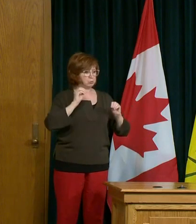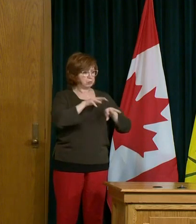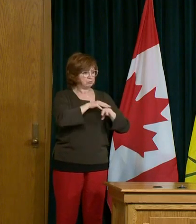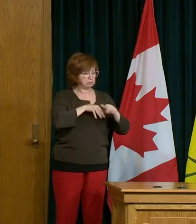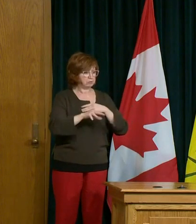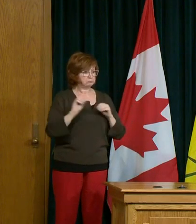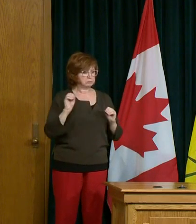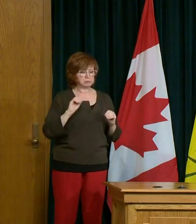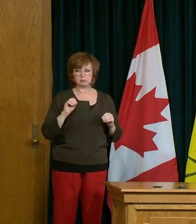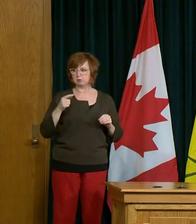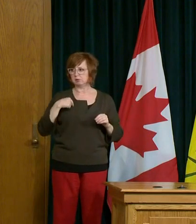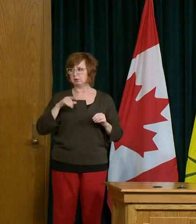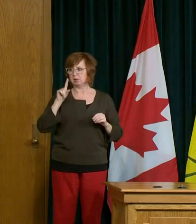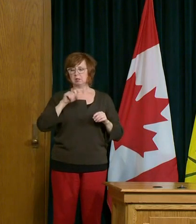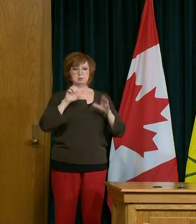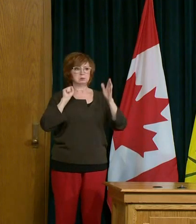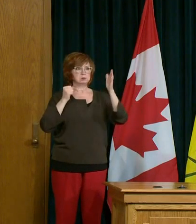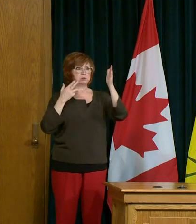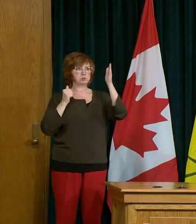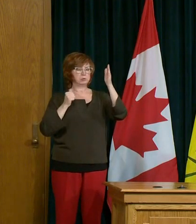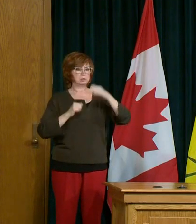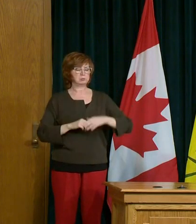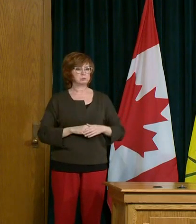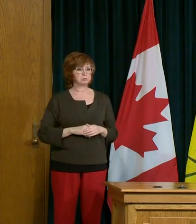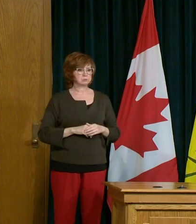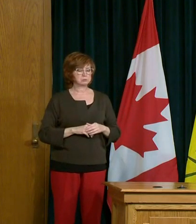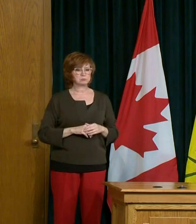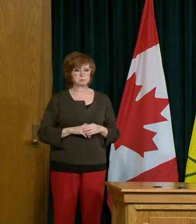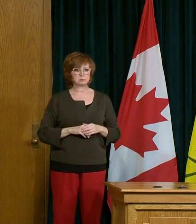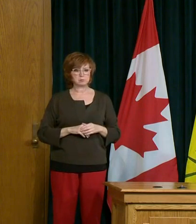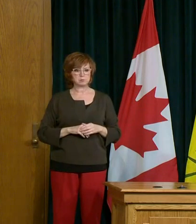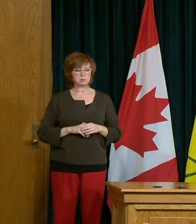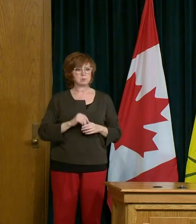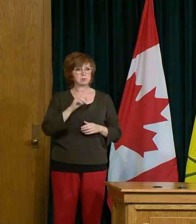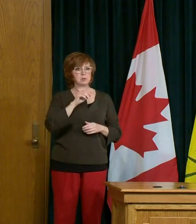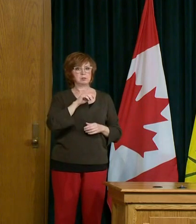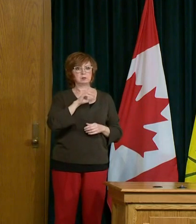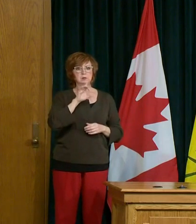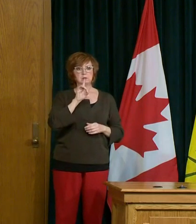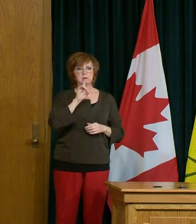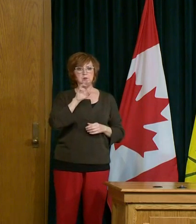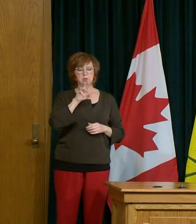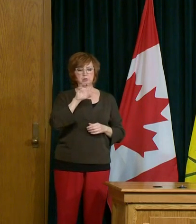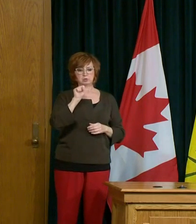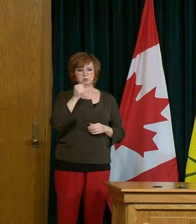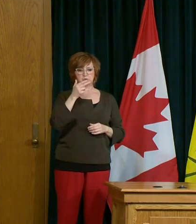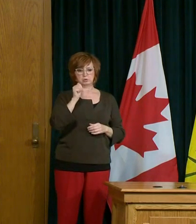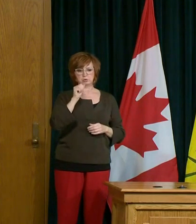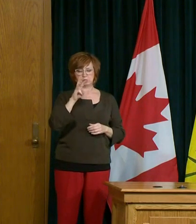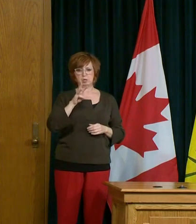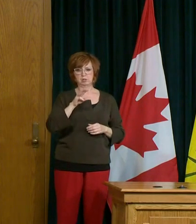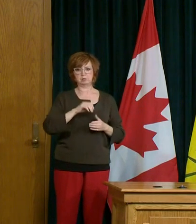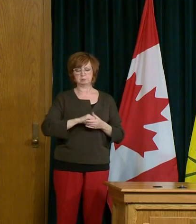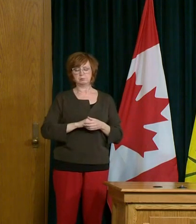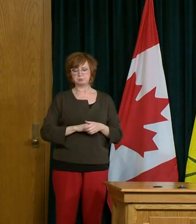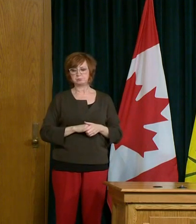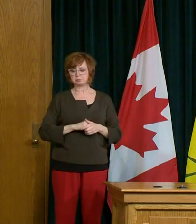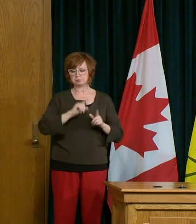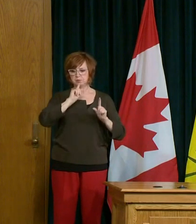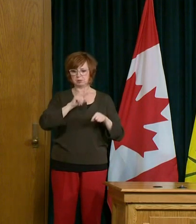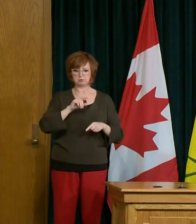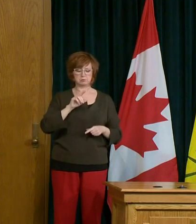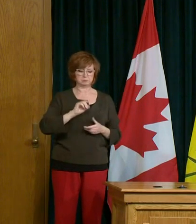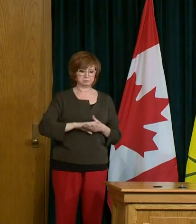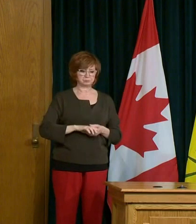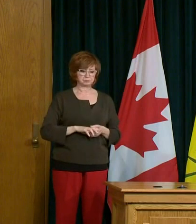We'll refer that to the SHA on the line. Scott, would you? Yep. Susan, do you want to take that question? Susan? Yes, this is Susan Shaw speaking. So